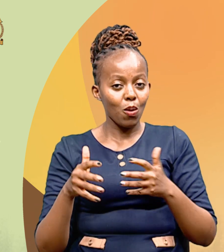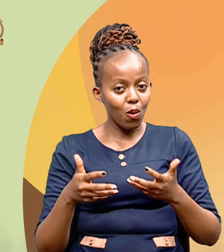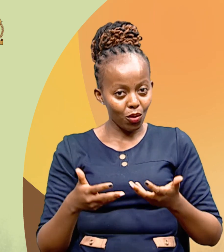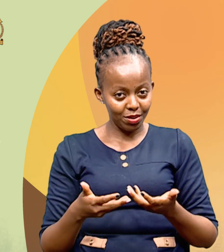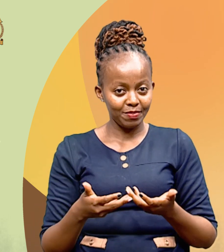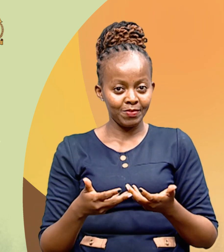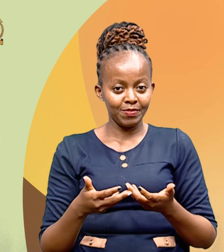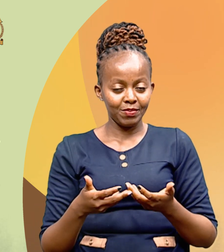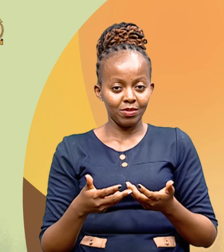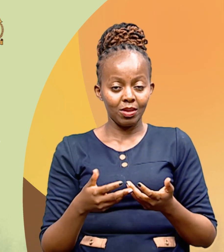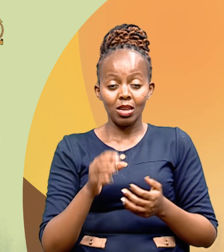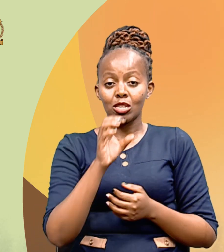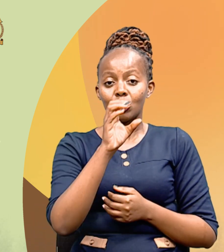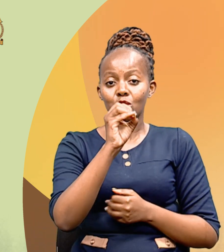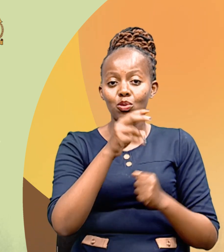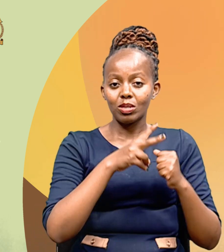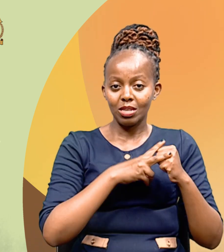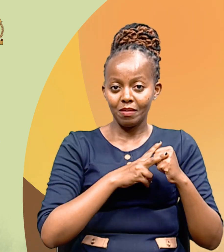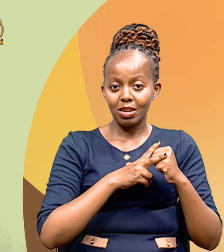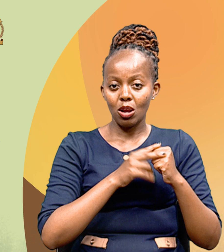or